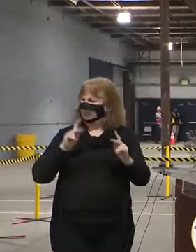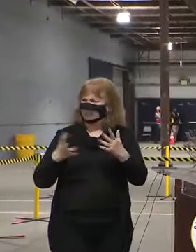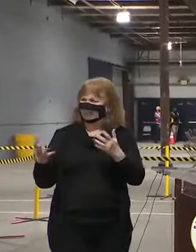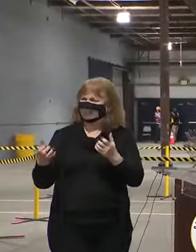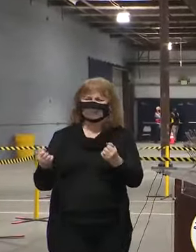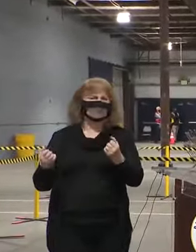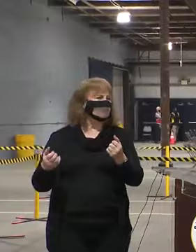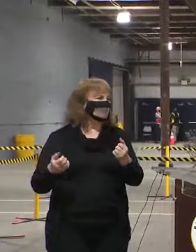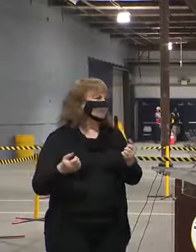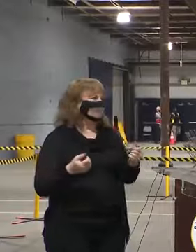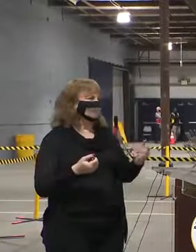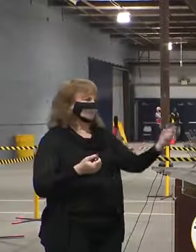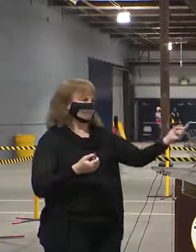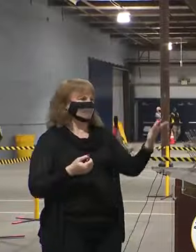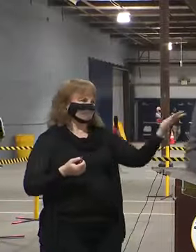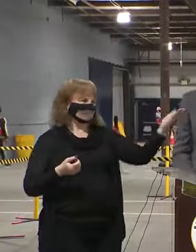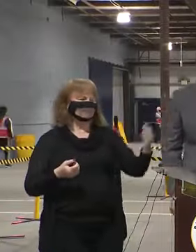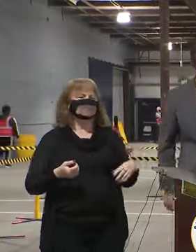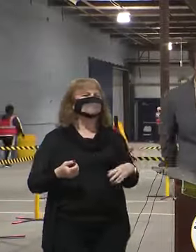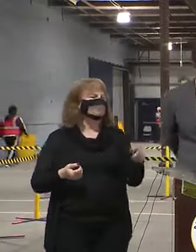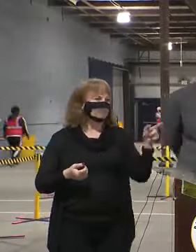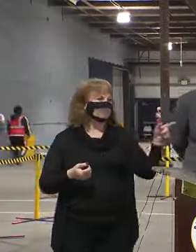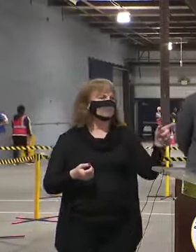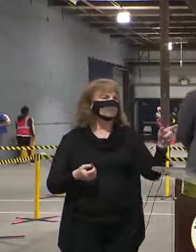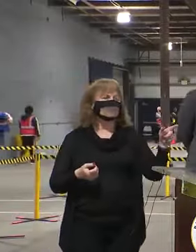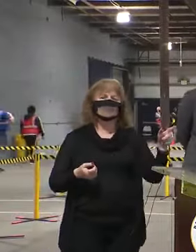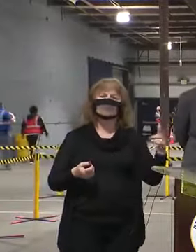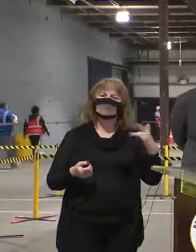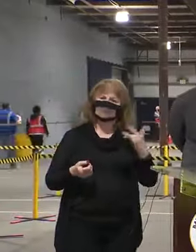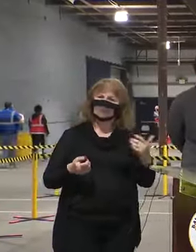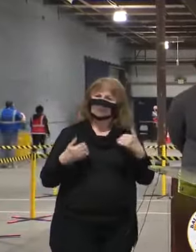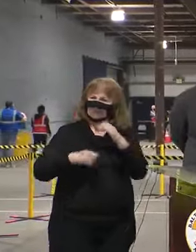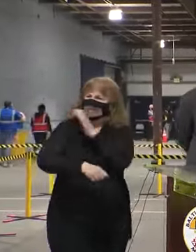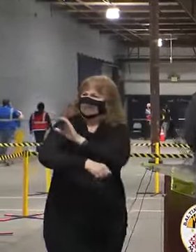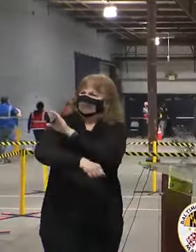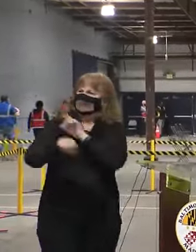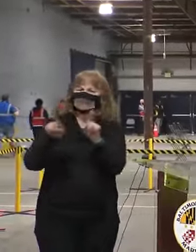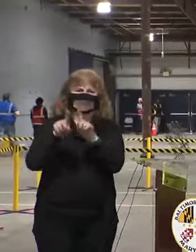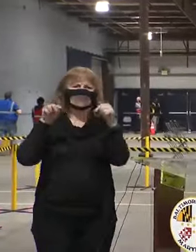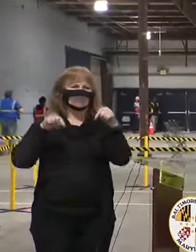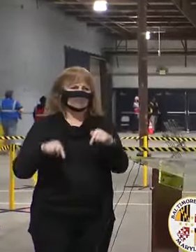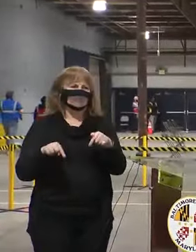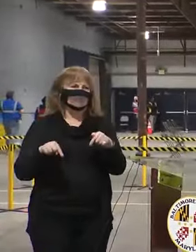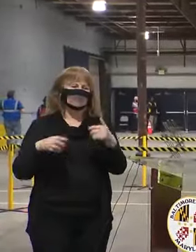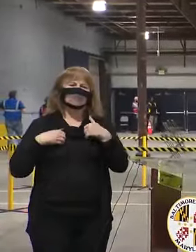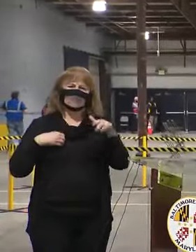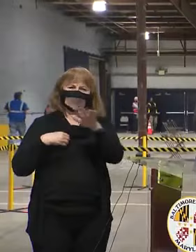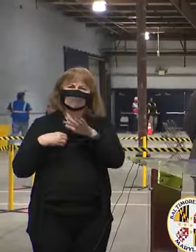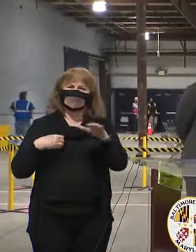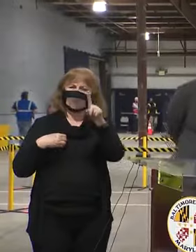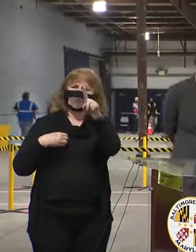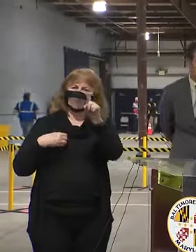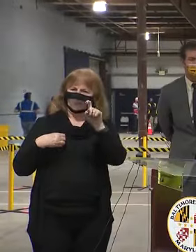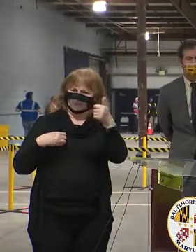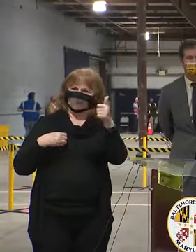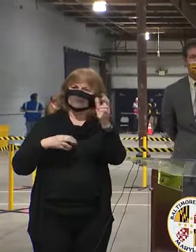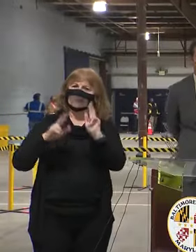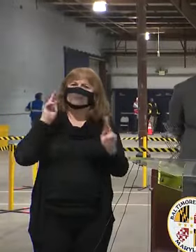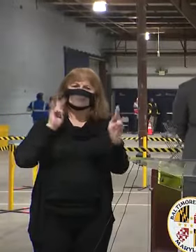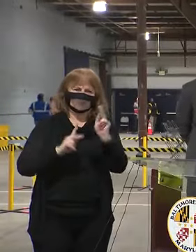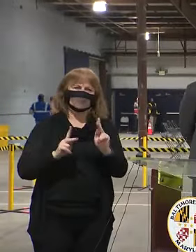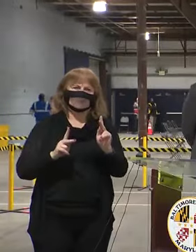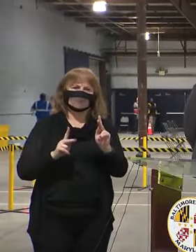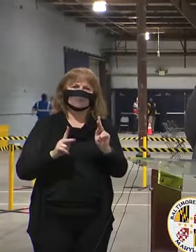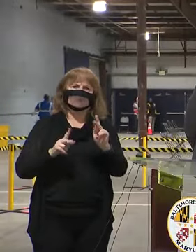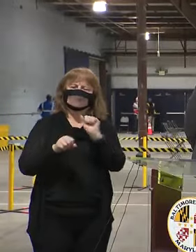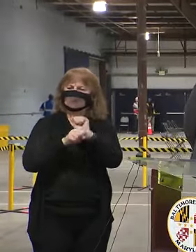Break it down for vaccinators, and I see us in National Guard here as well. Defer to you, Doc, on that one. So usually when we have our clinics like this, we have approximately 110 people who